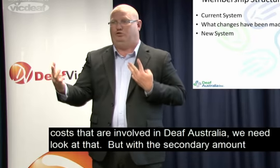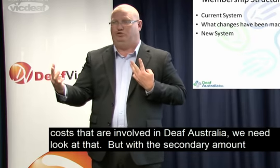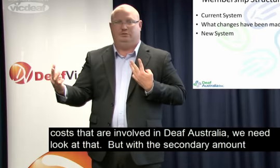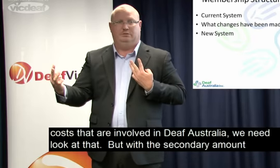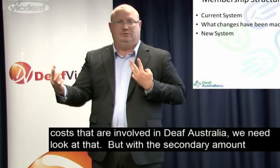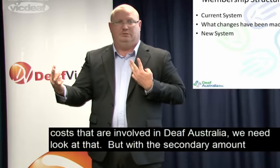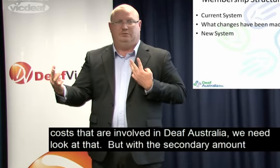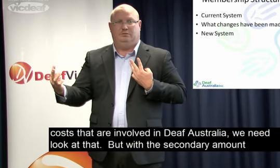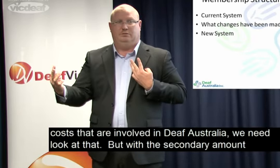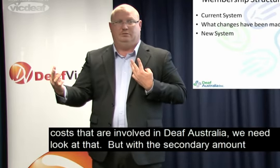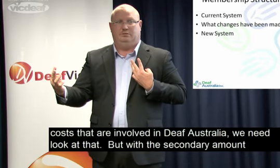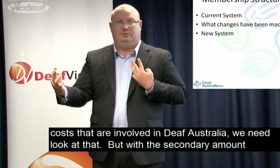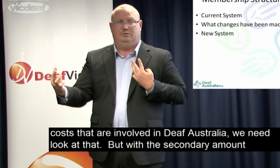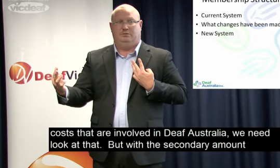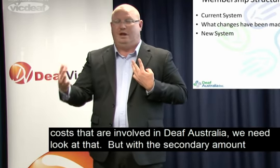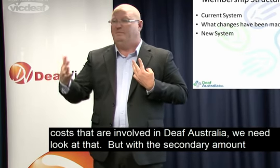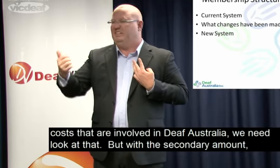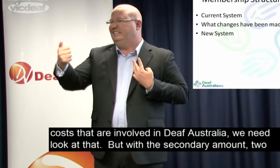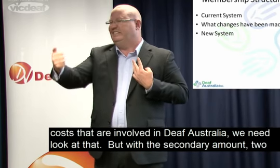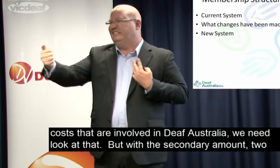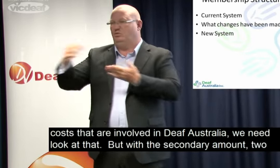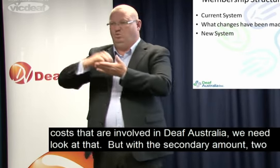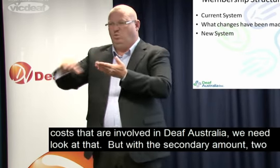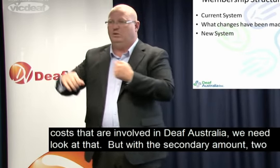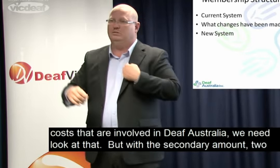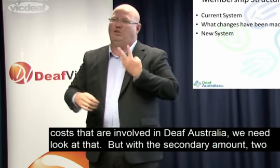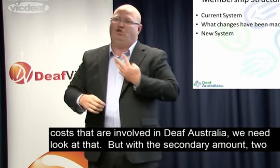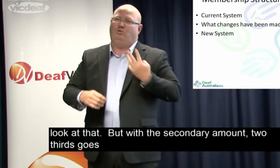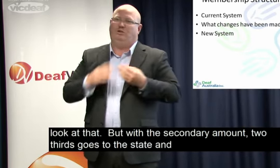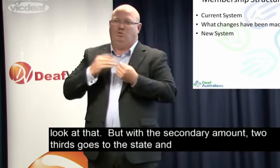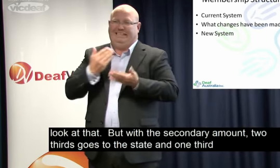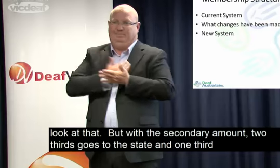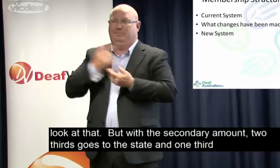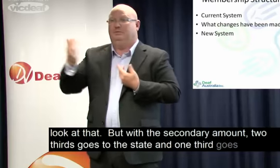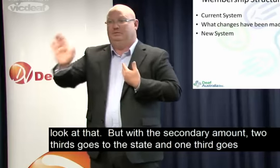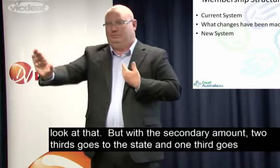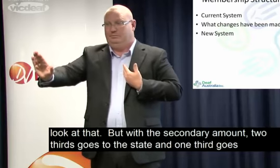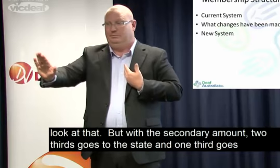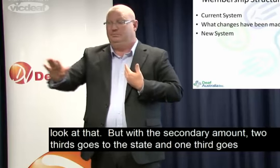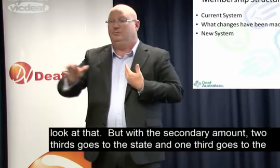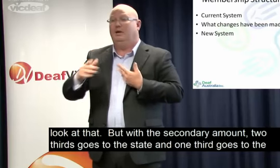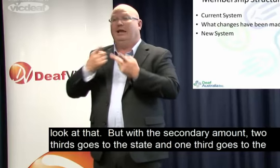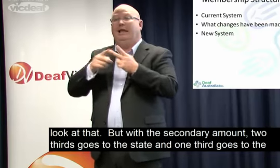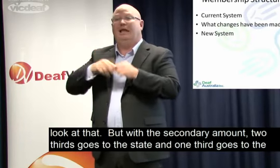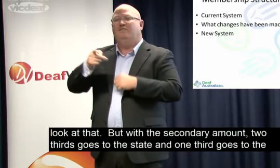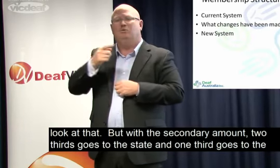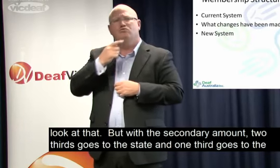2/3 goes to the state and 1/3 comes to the national branch. So it might be $66 to the state branch and we receive $33 out of